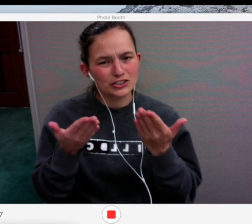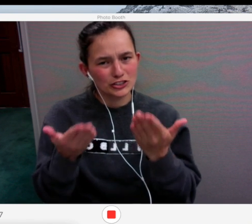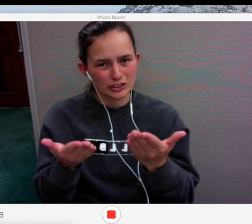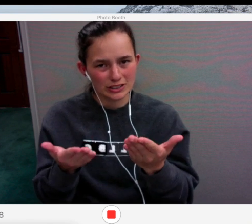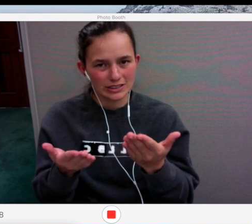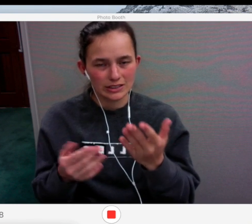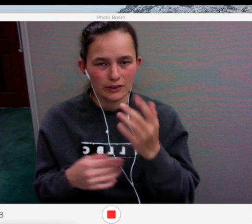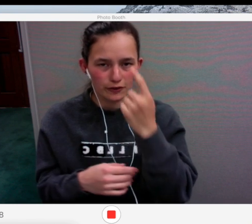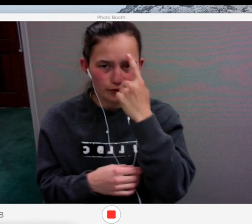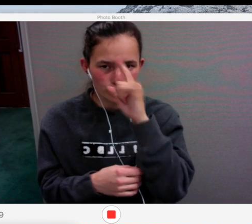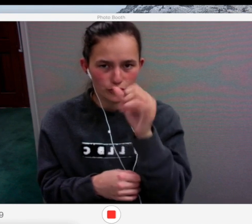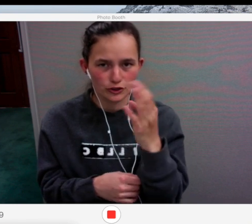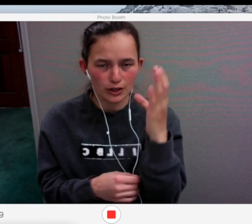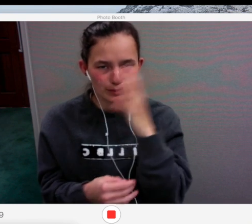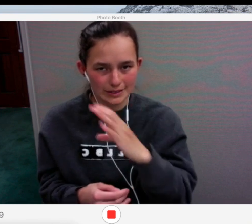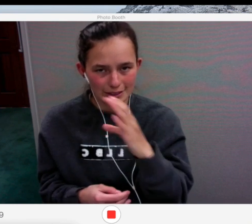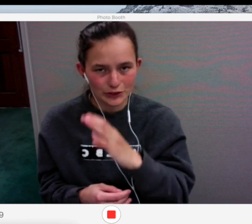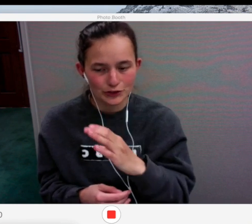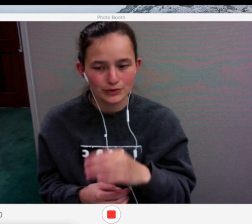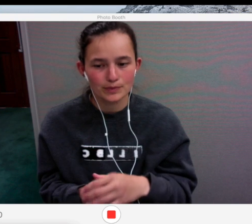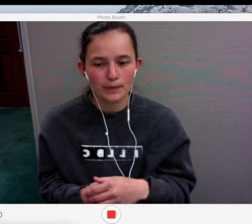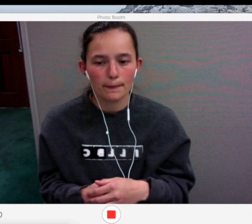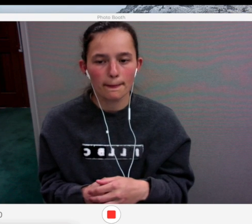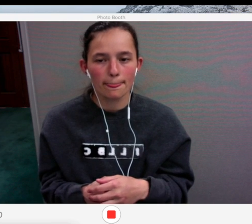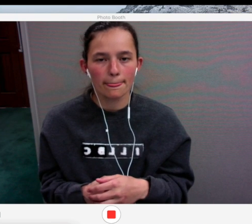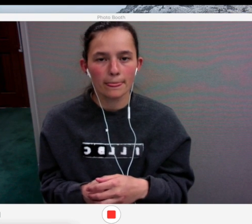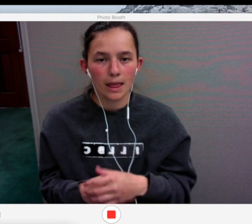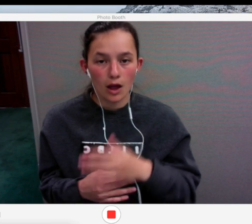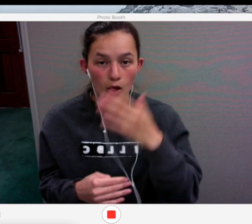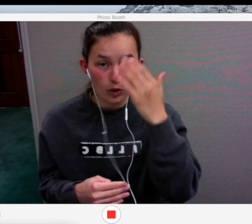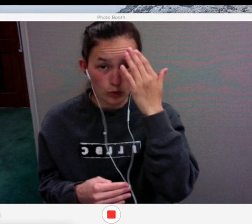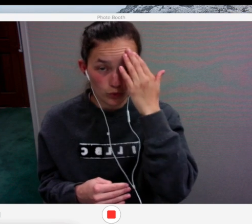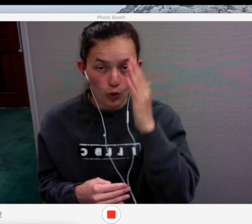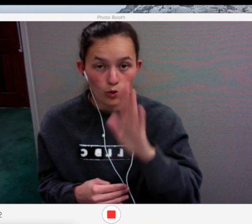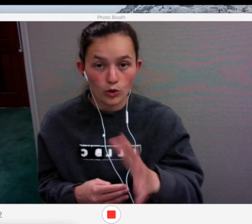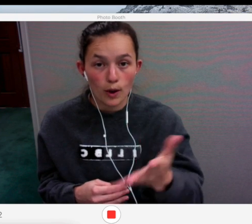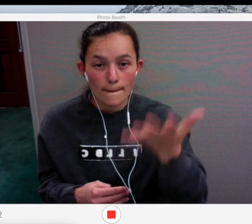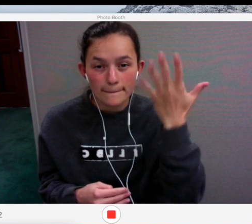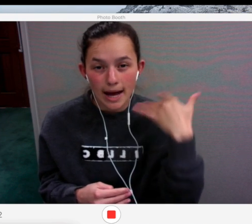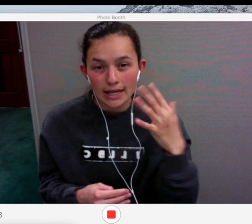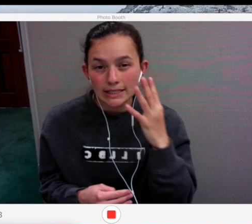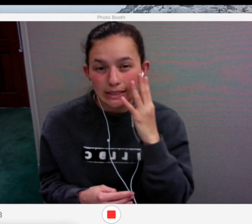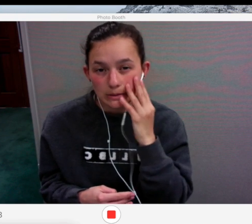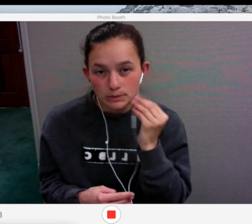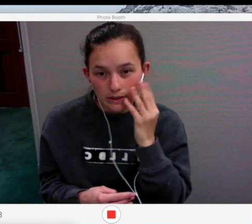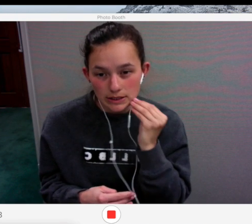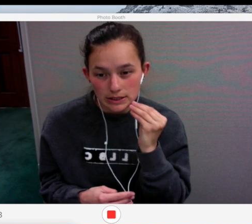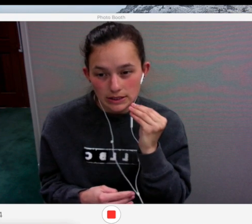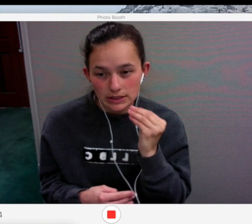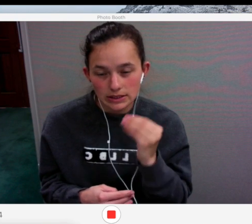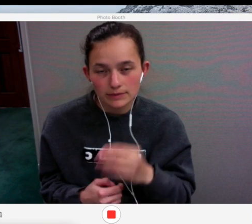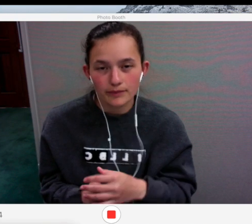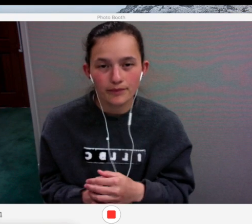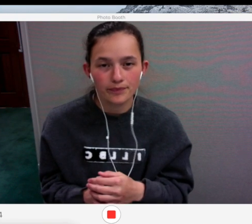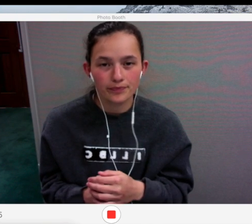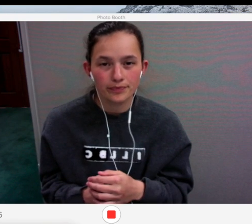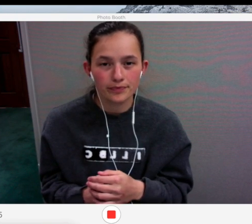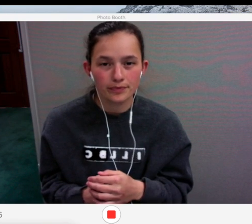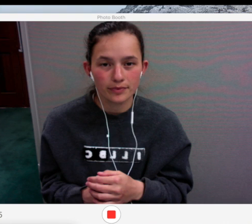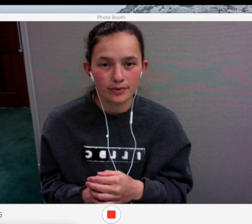interviewing is to know your past experience and how it relates